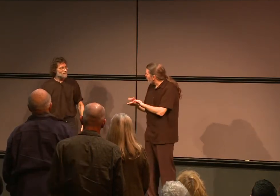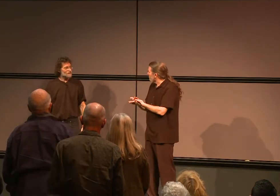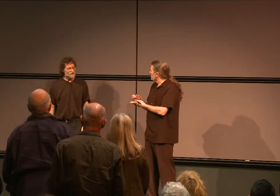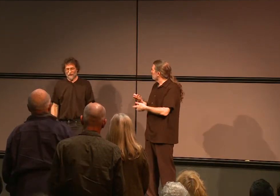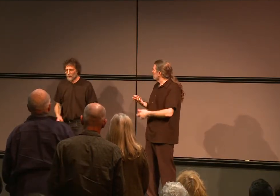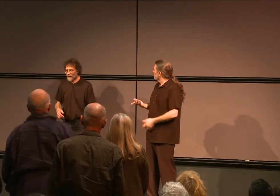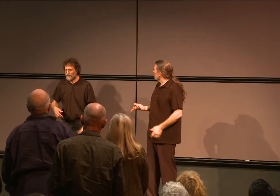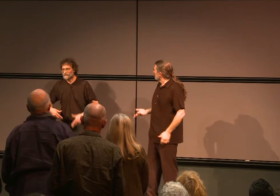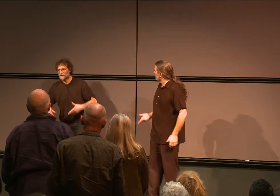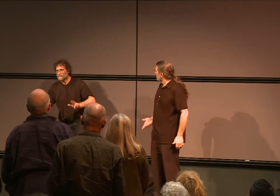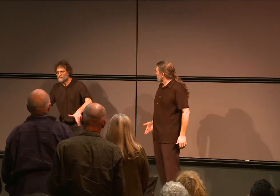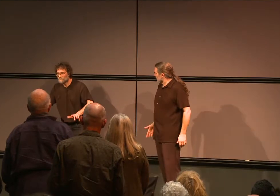Yeah. Okay.